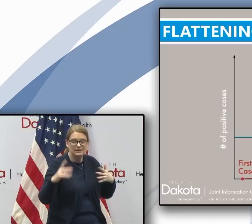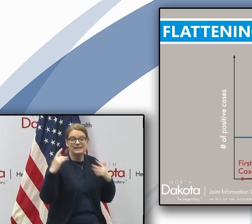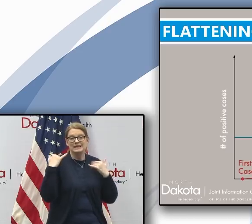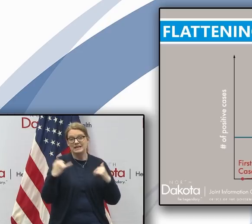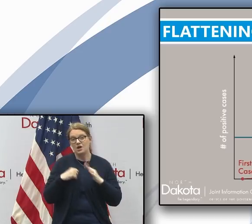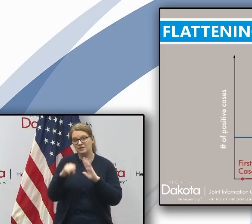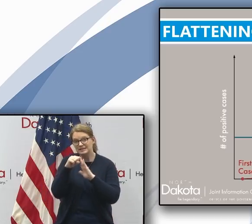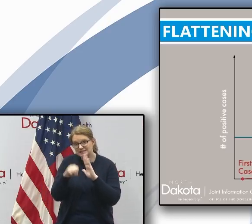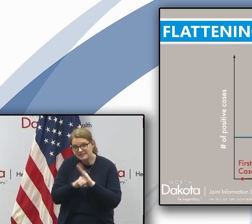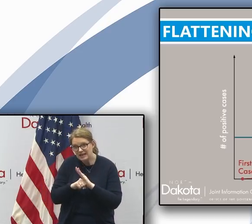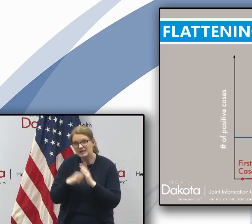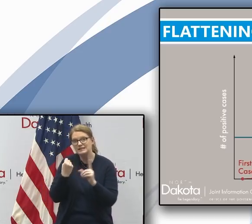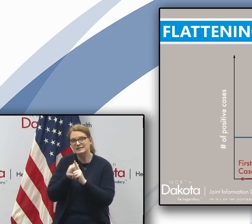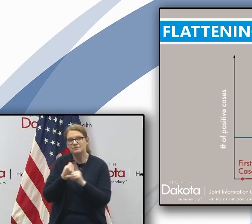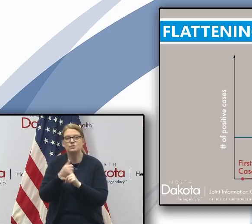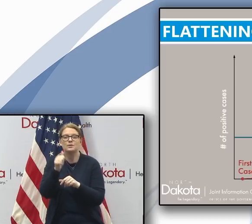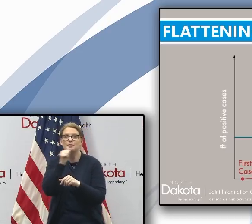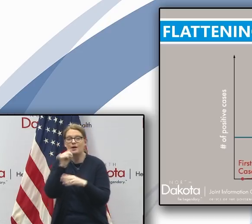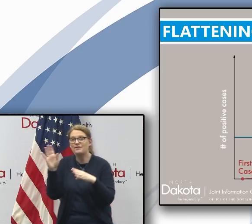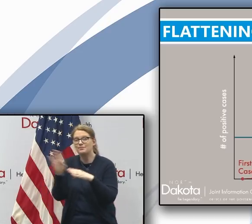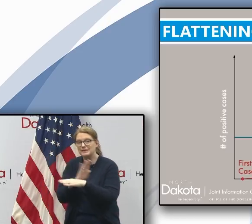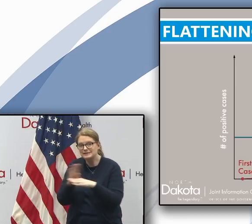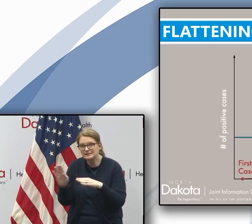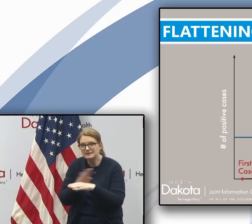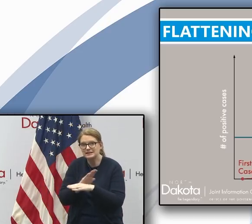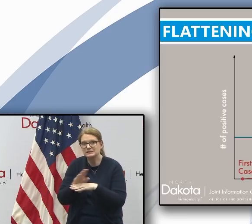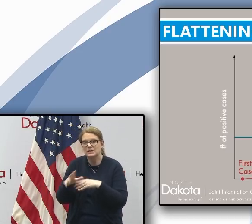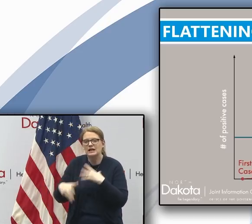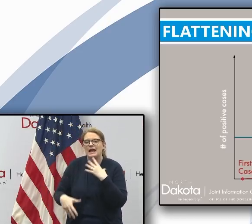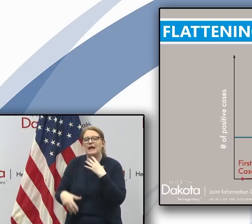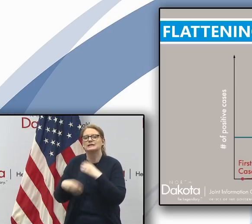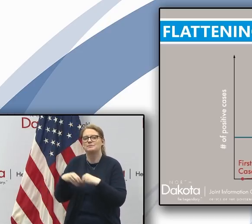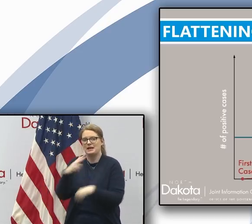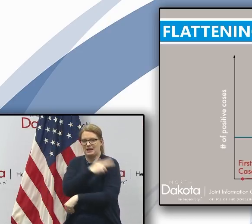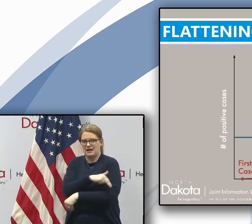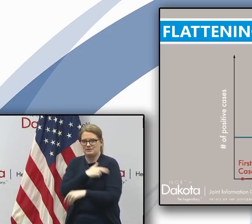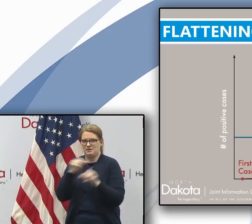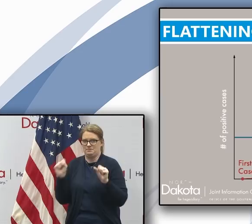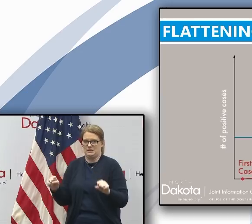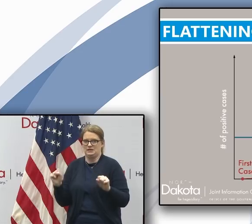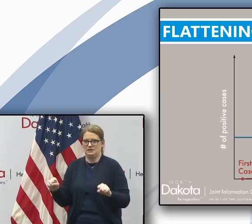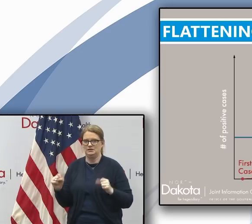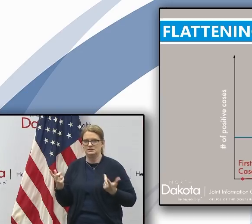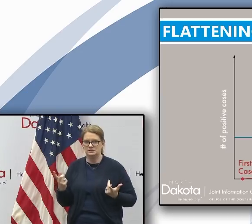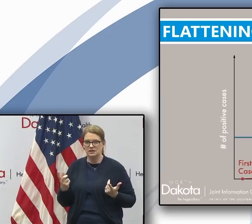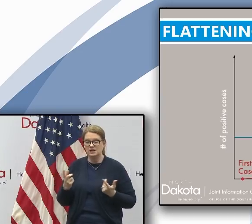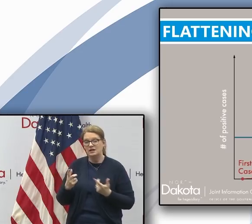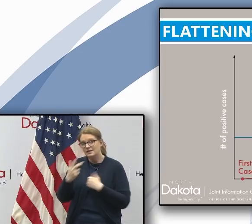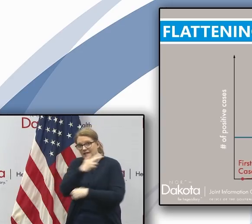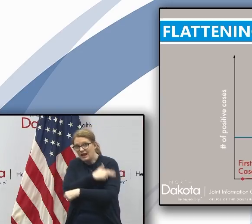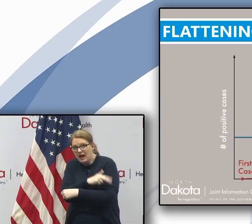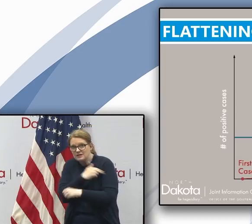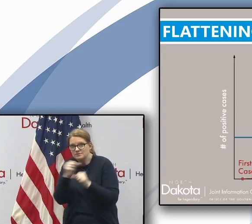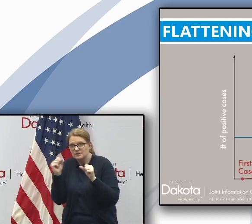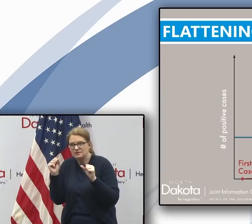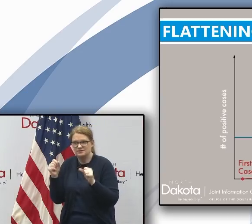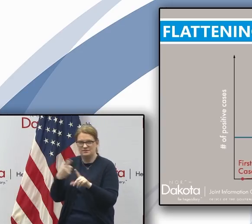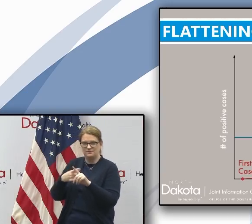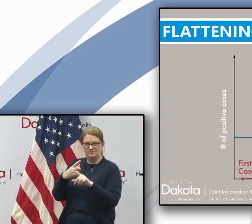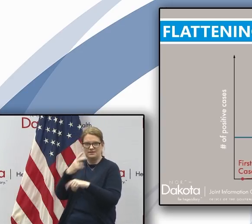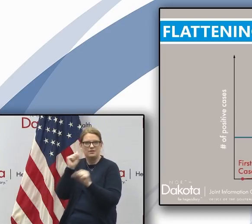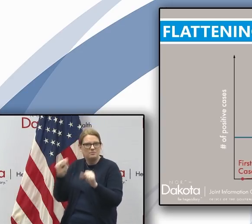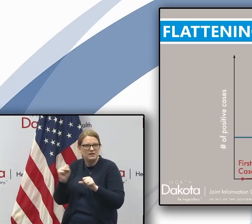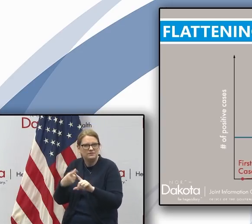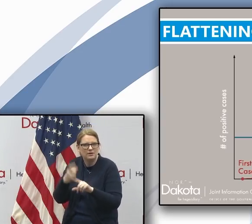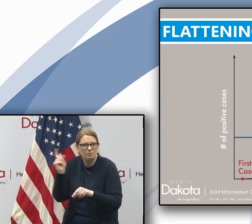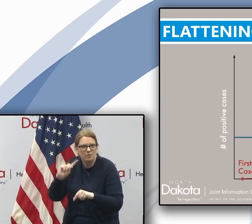doing with the private sector, we're working to expand our hospital capacity. And where are we getting that hospital capacity from? As the